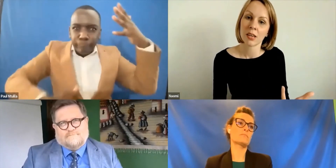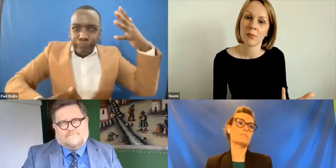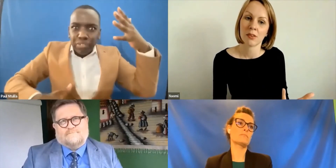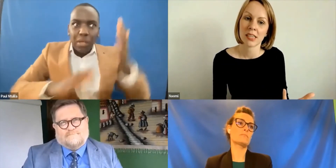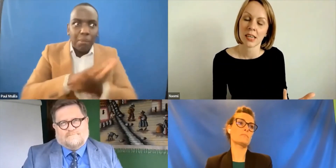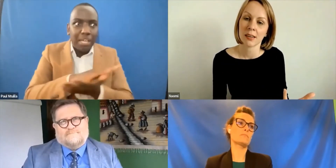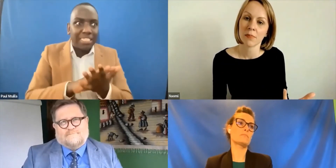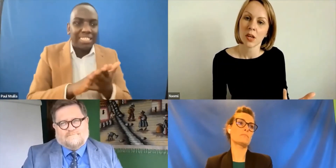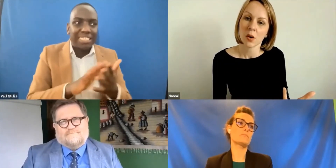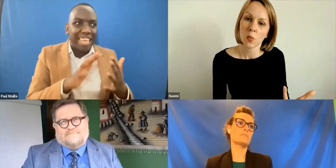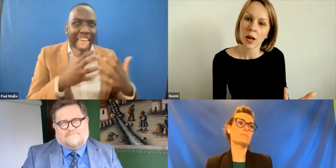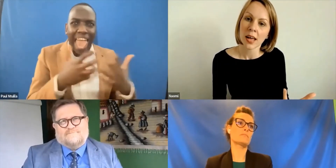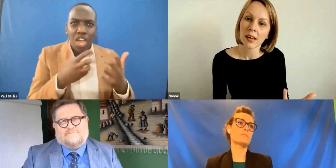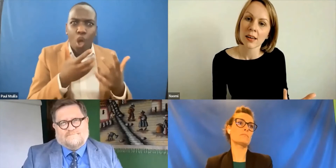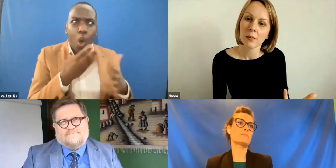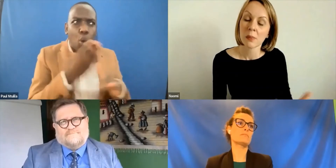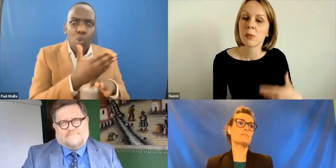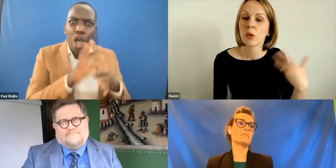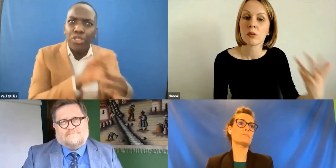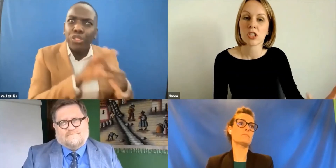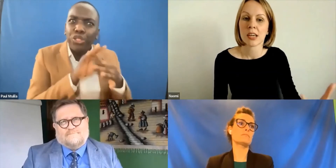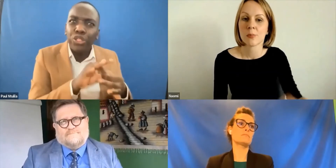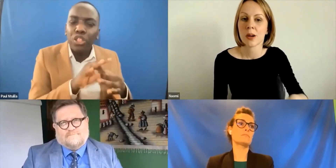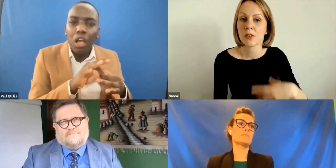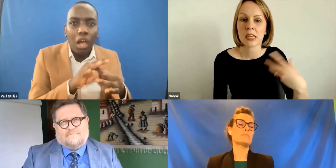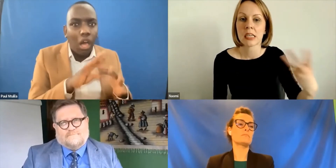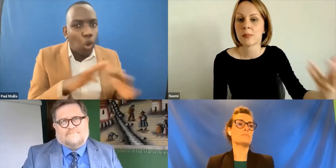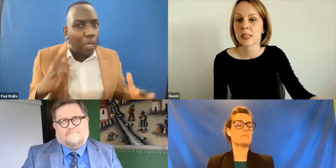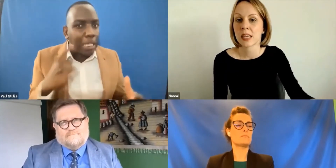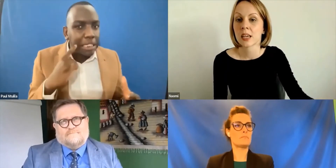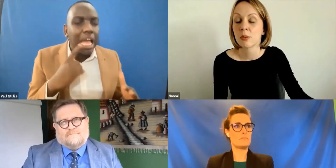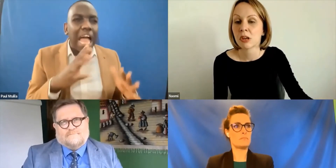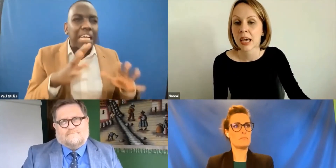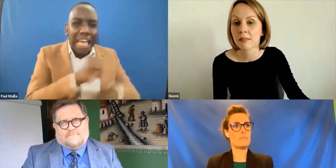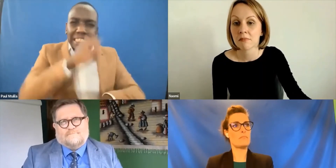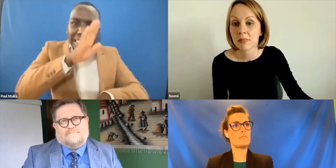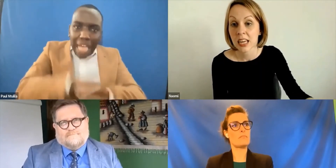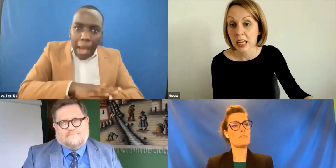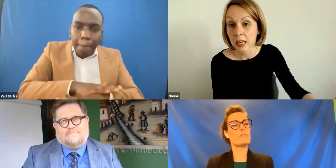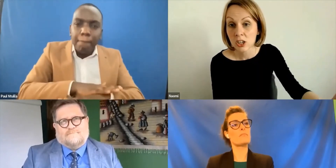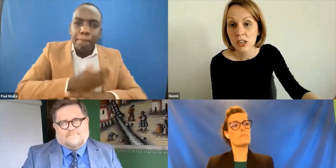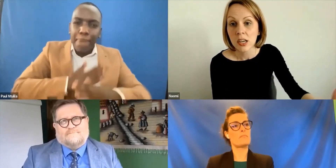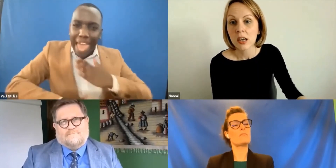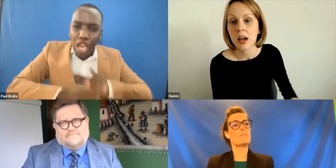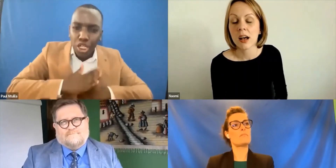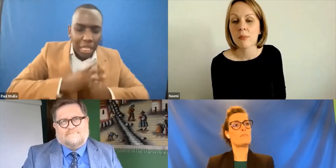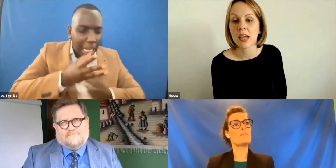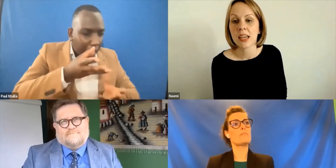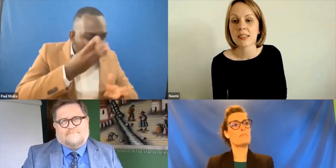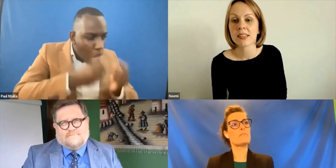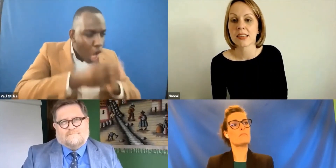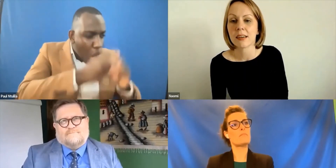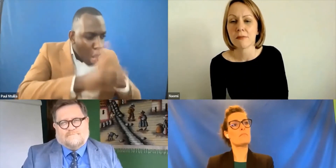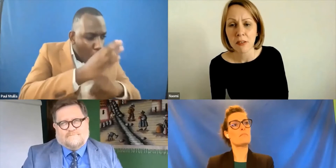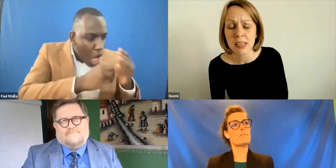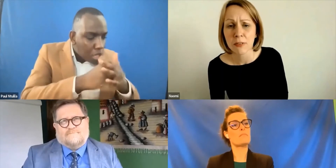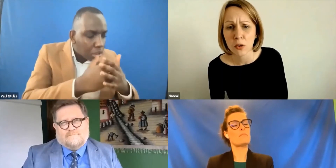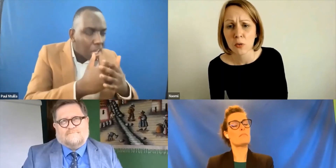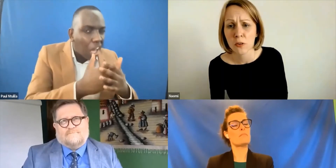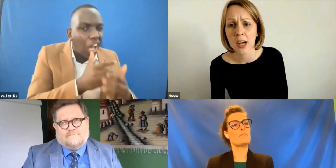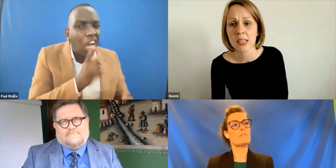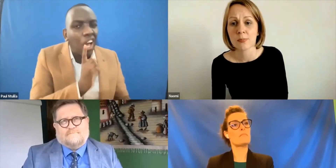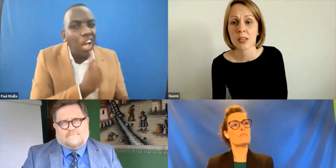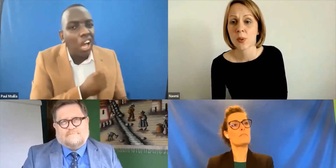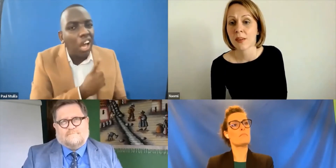hearing community, where people in wheelchairs might find it easy because they can communicate in English, it's very